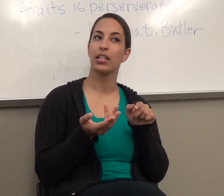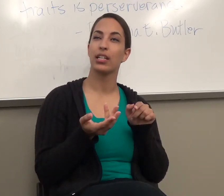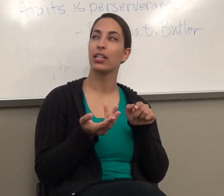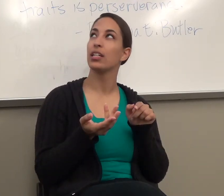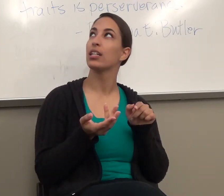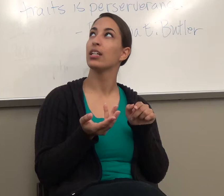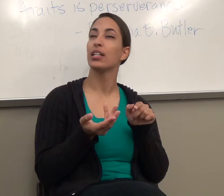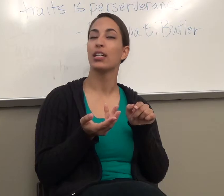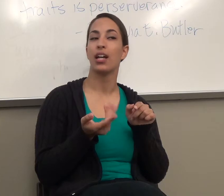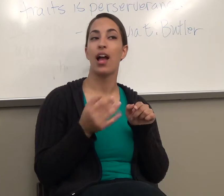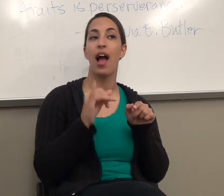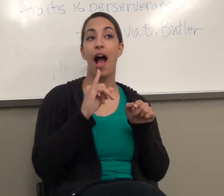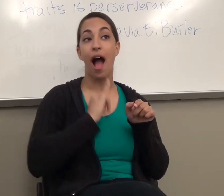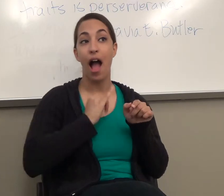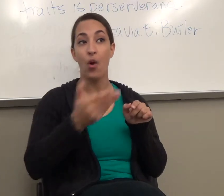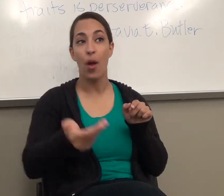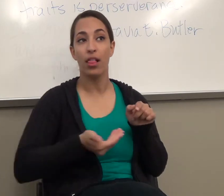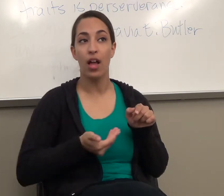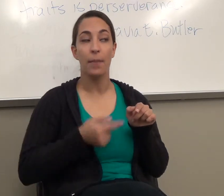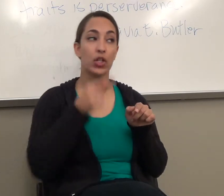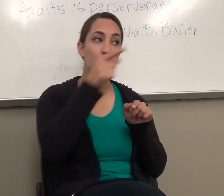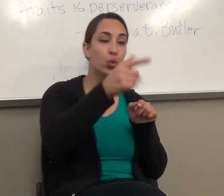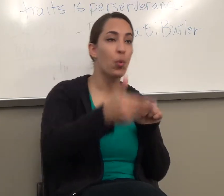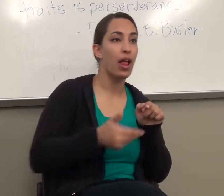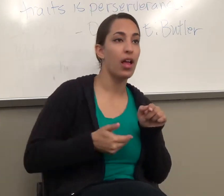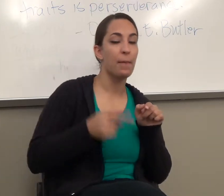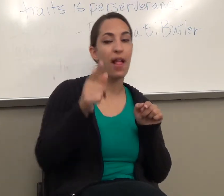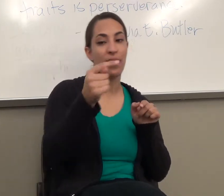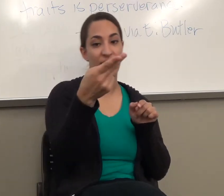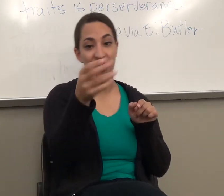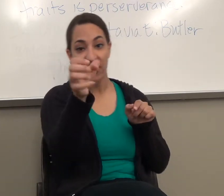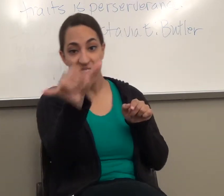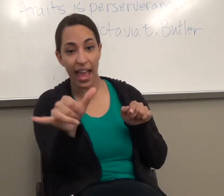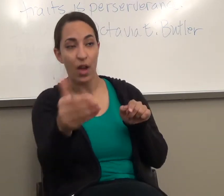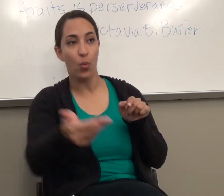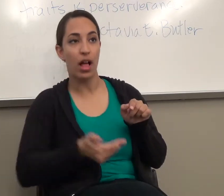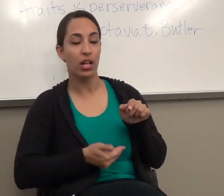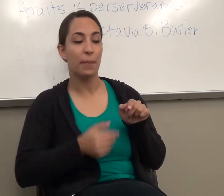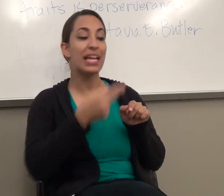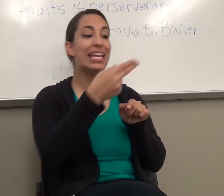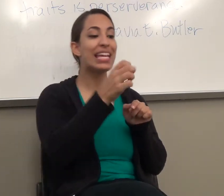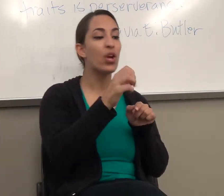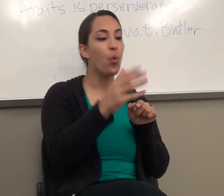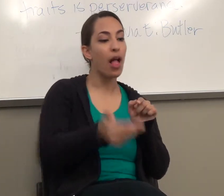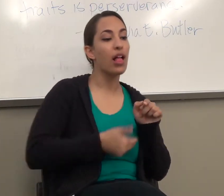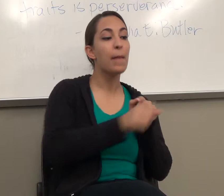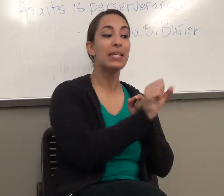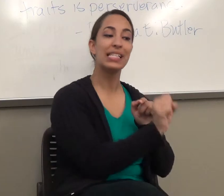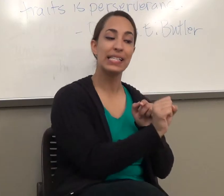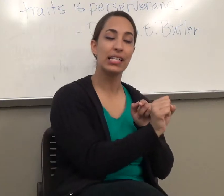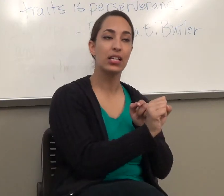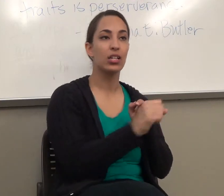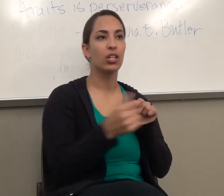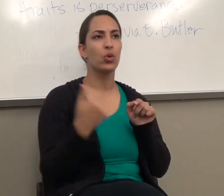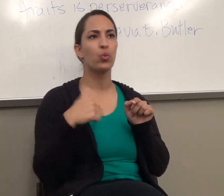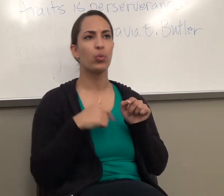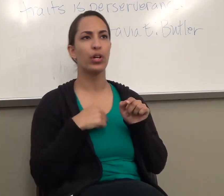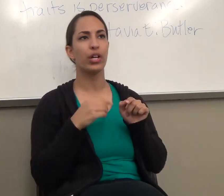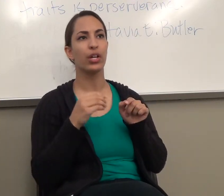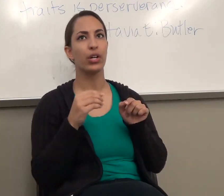I welcome, you welcome, they welcome, he welcomes, we welcome, you welcome,